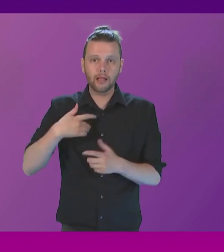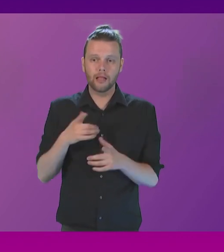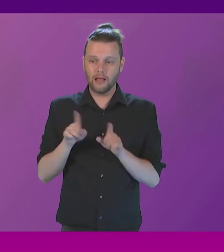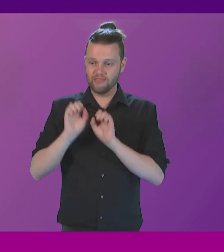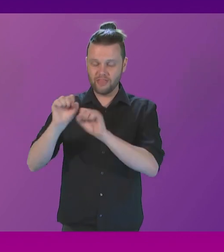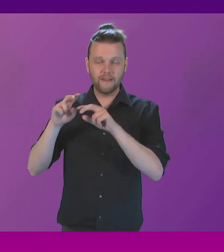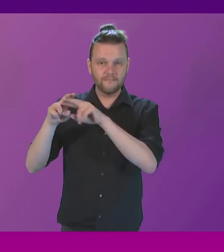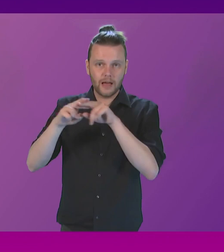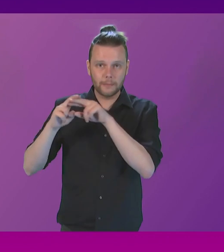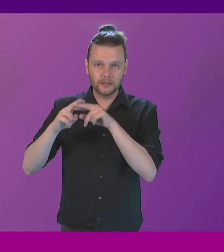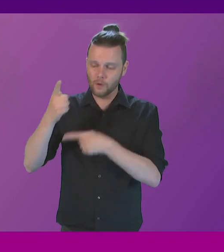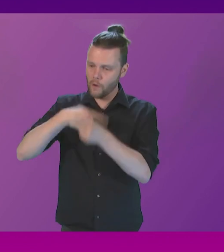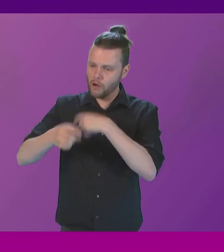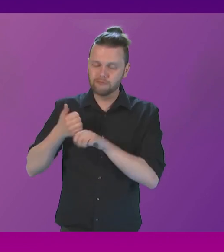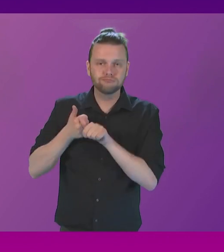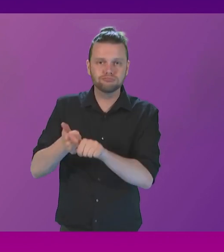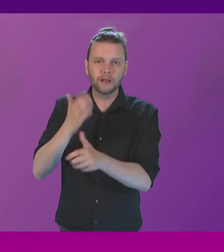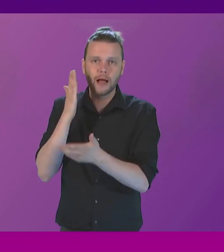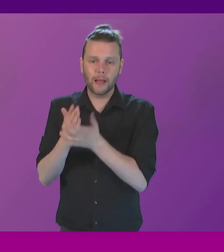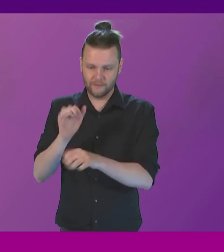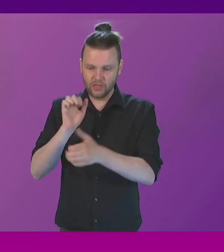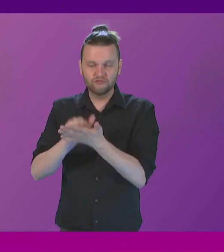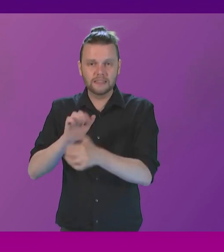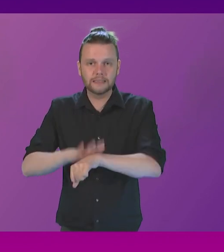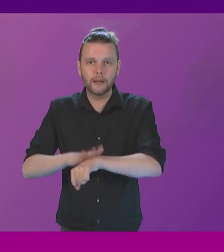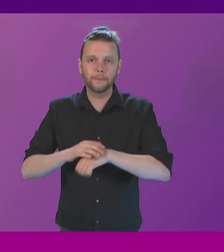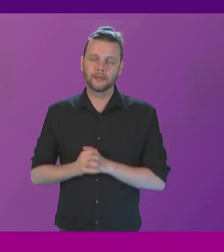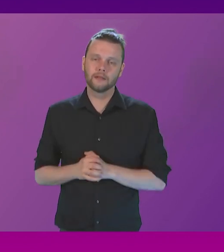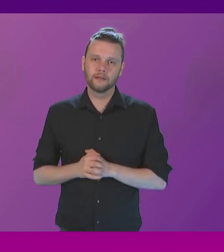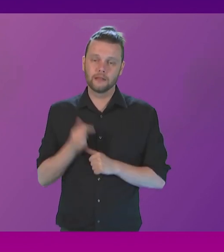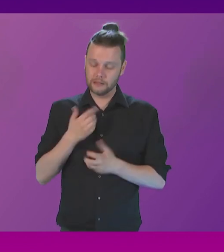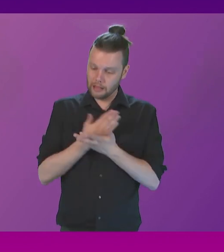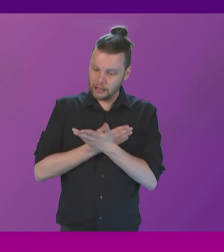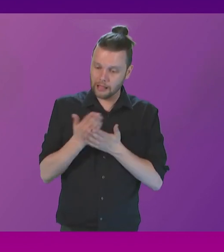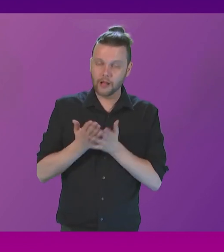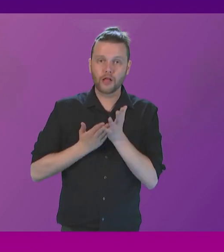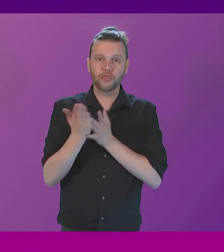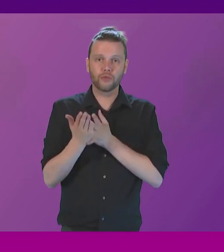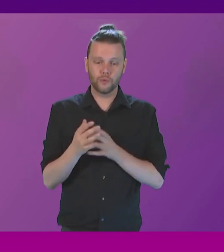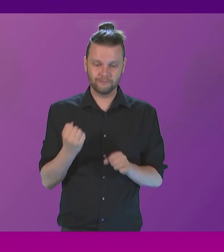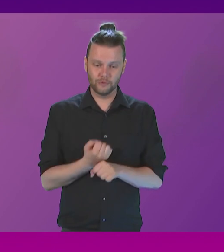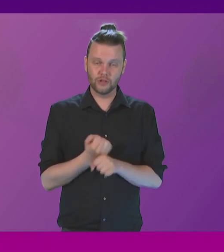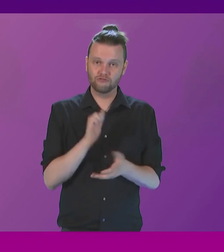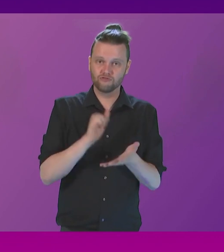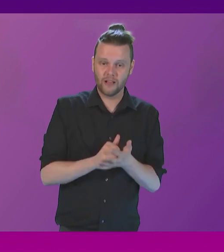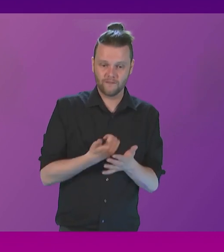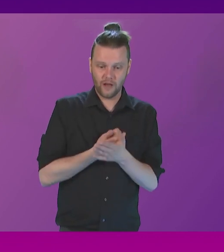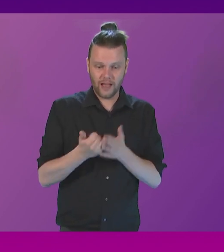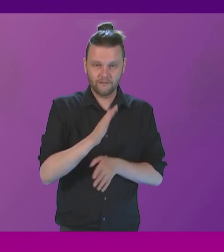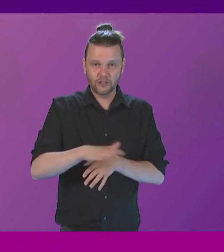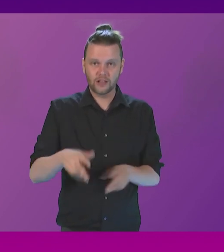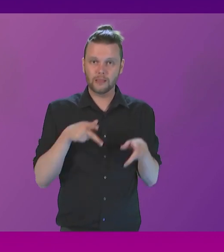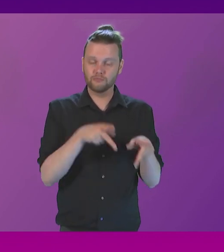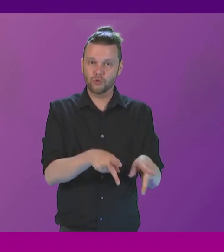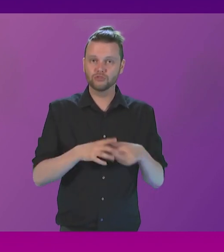of course, their families, get the support they need at the right time. This is made clear through our getting it right for every child approach.